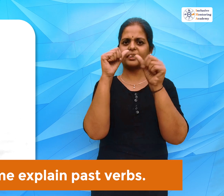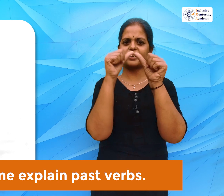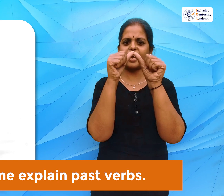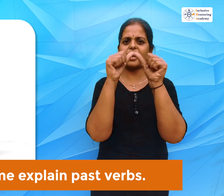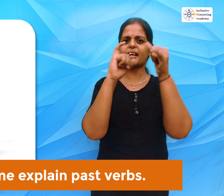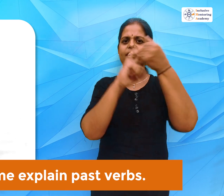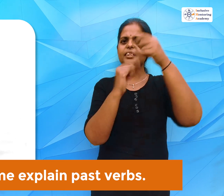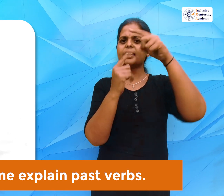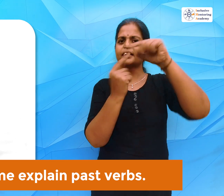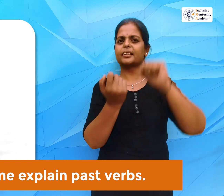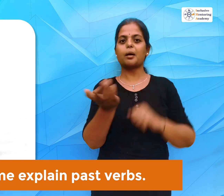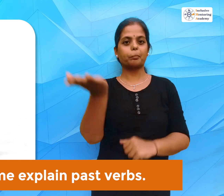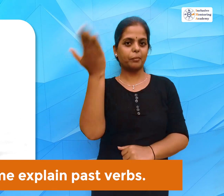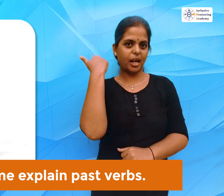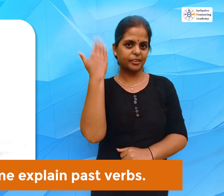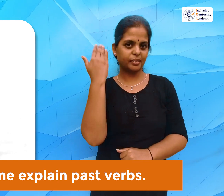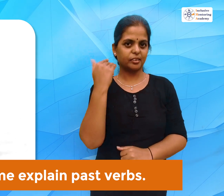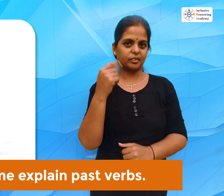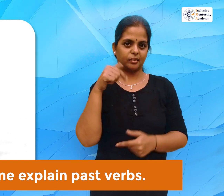Let me explain past verbs.